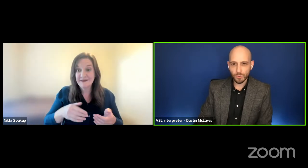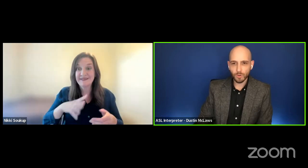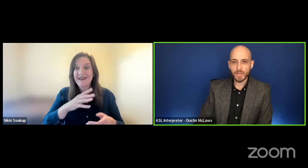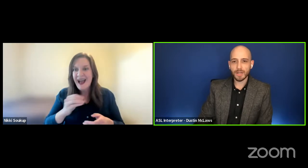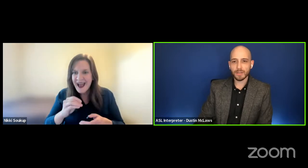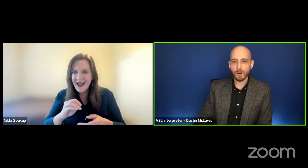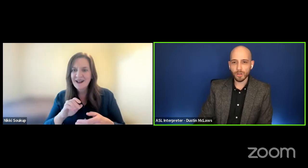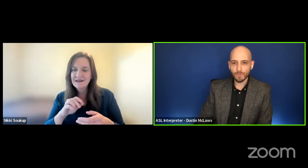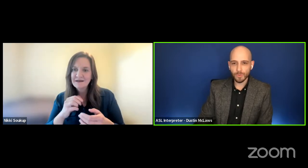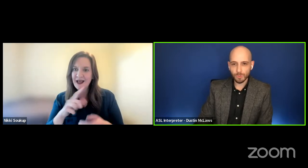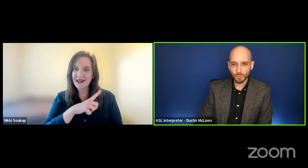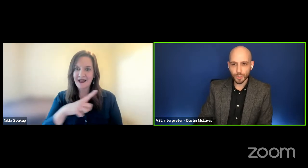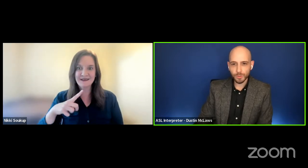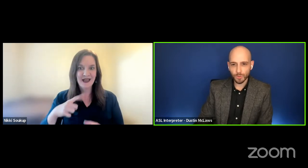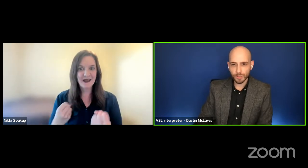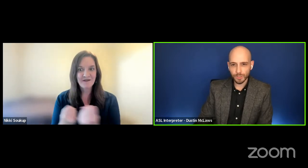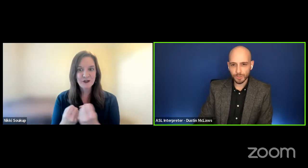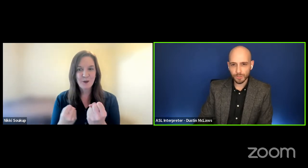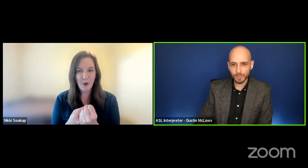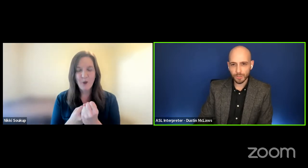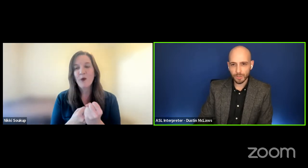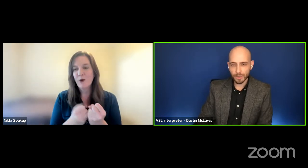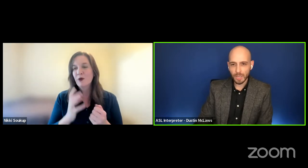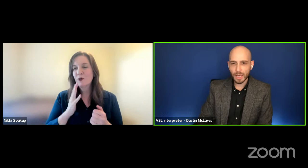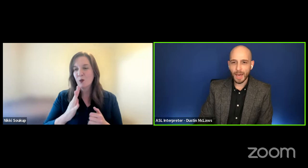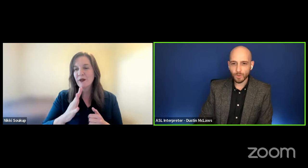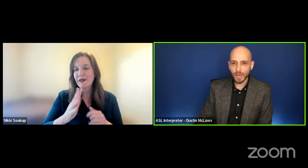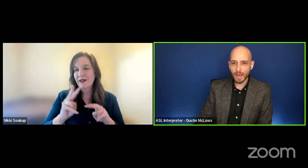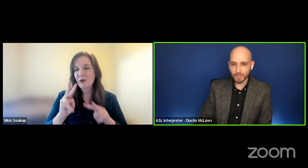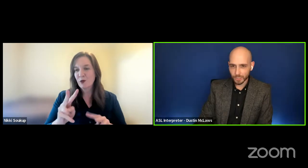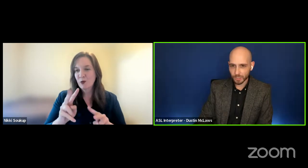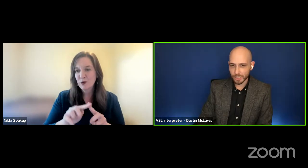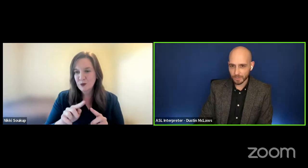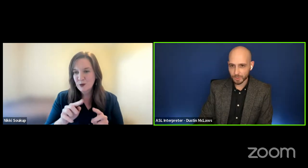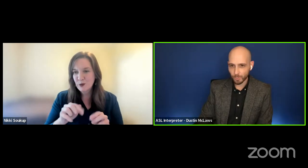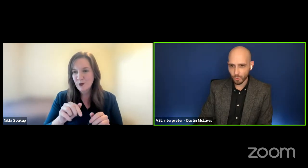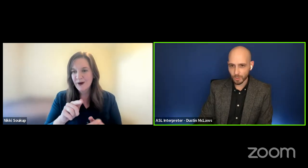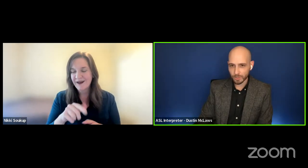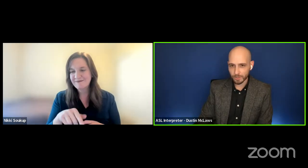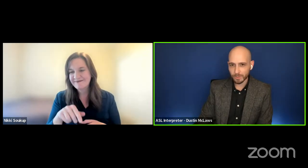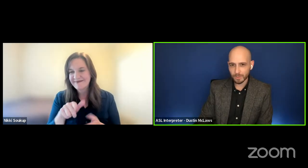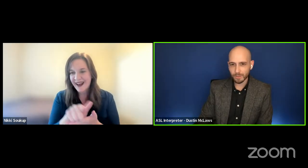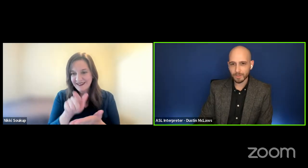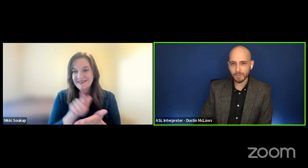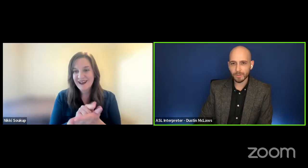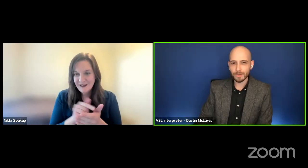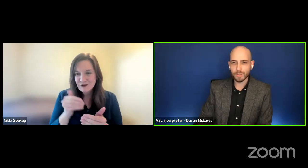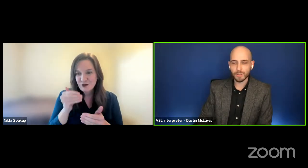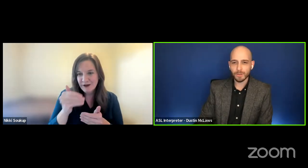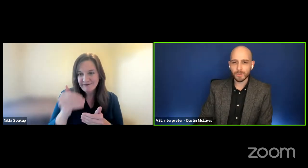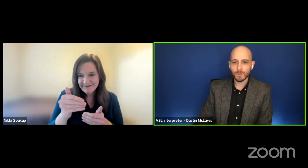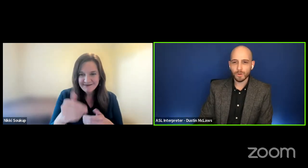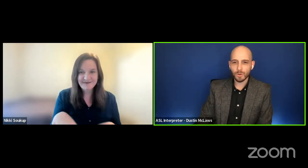Once we have culminated all of those resources and we have legislative support,